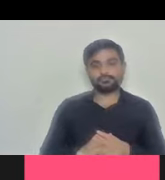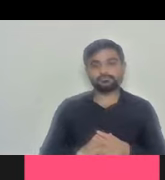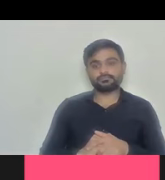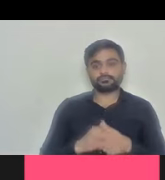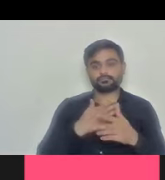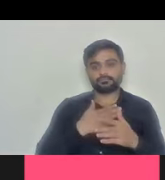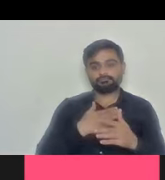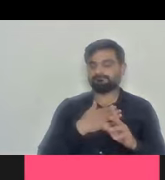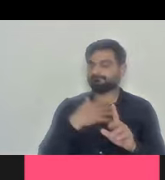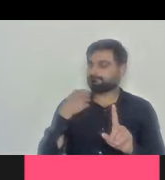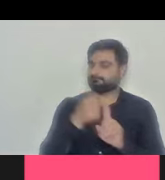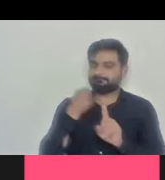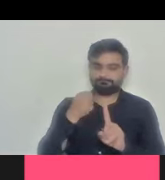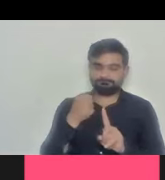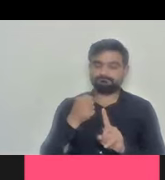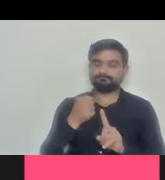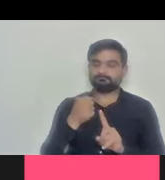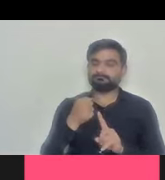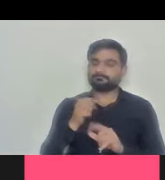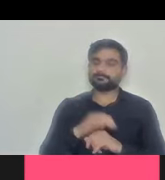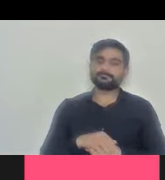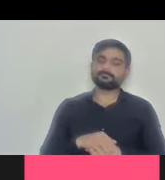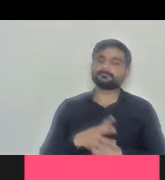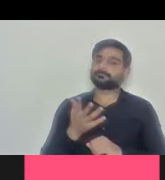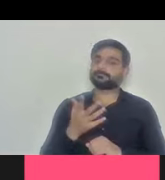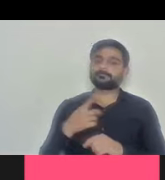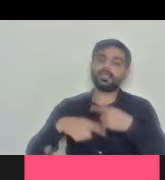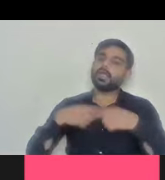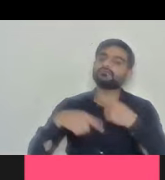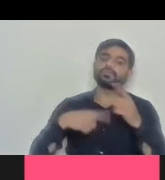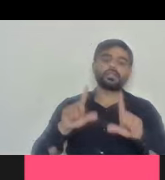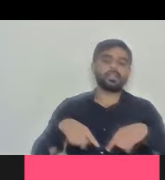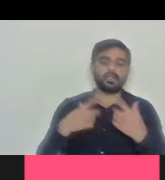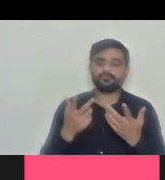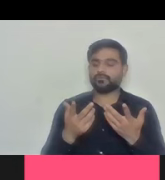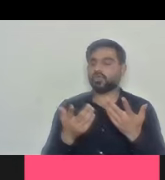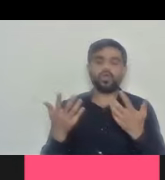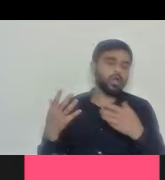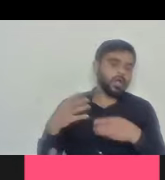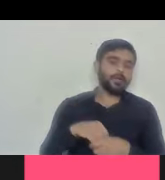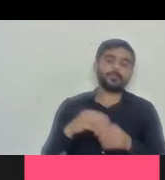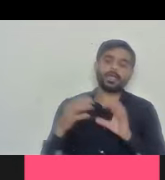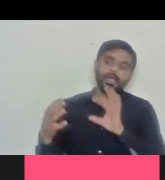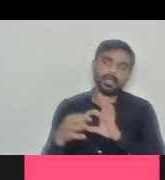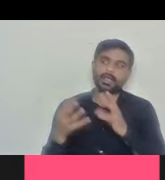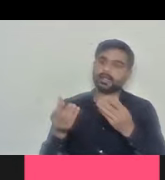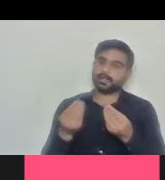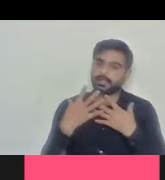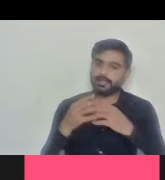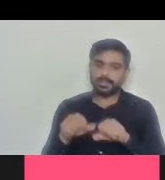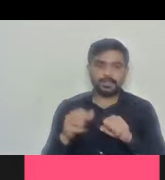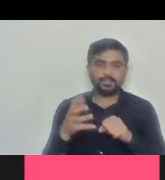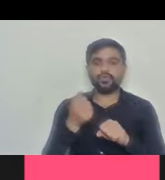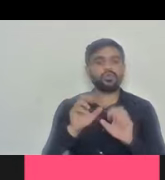might affect their day-to-day lives, or what interventions they receive or not receive.